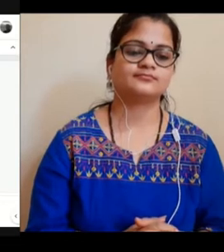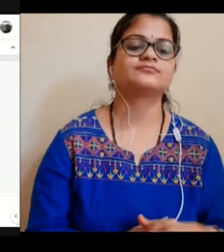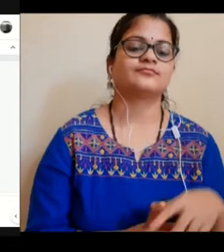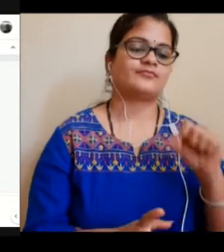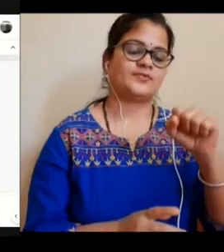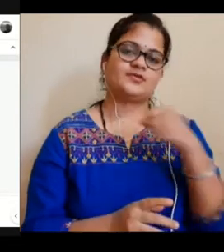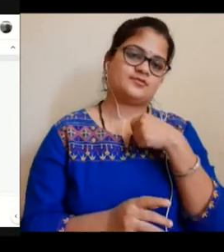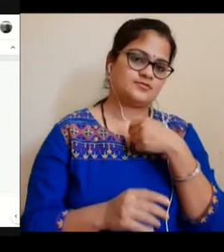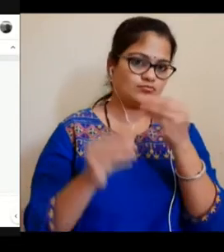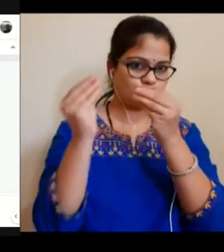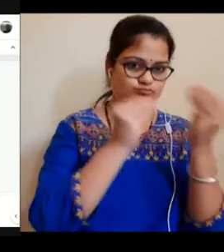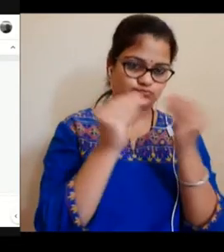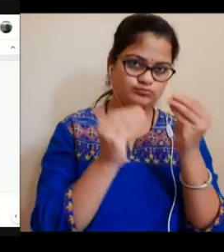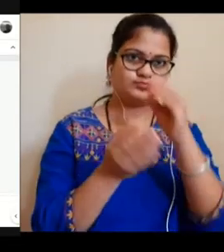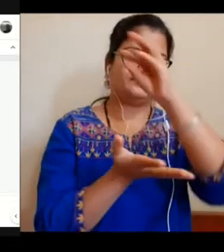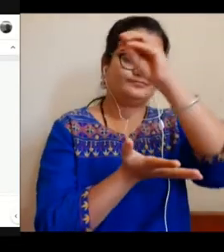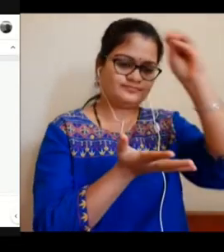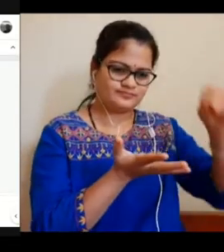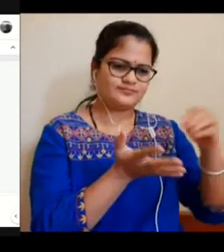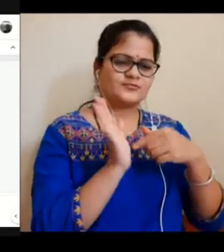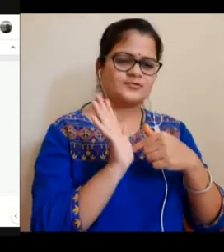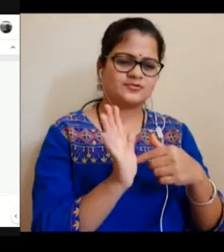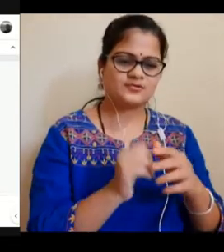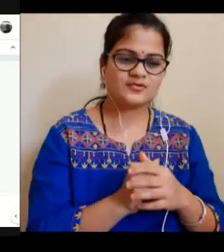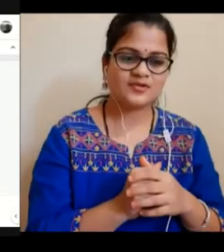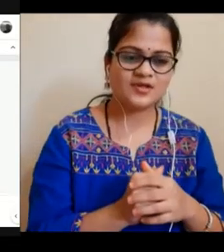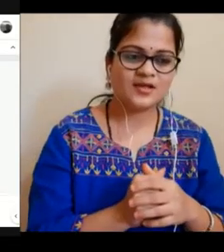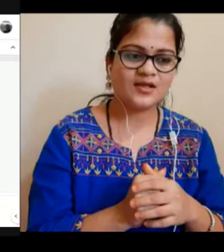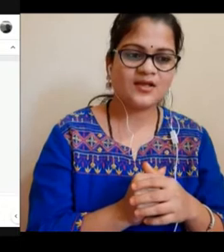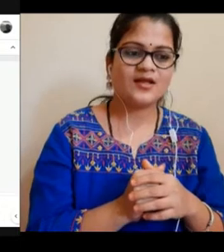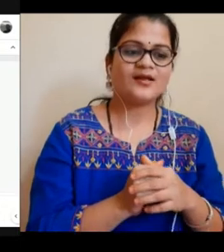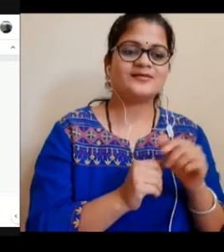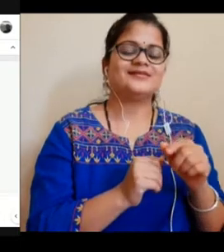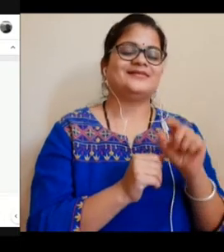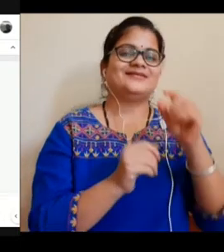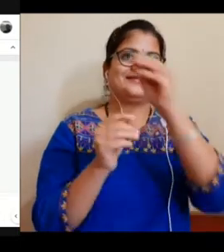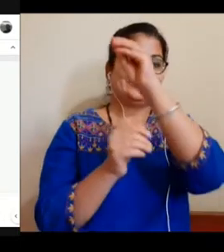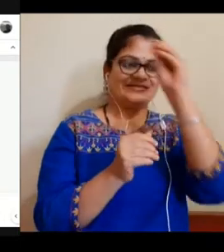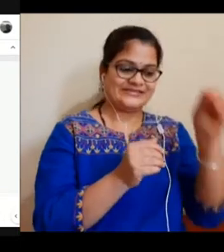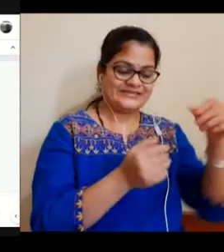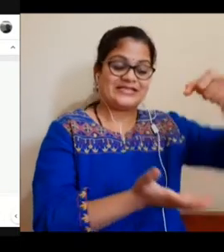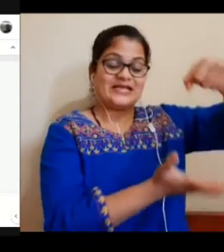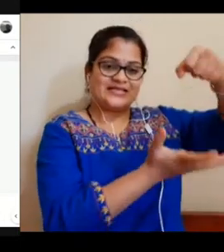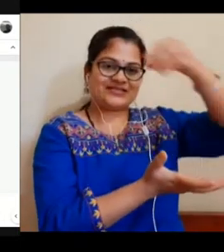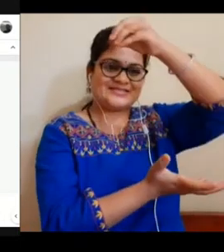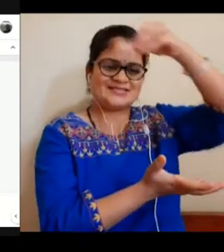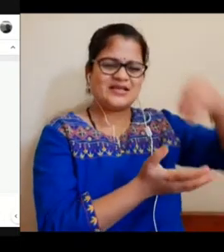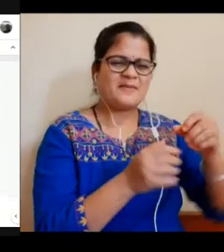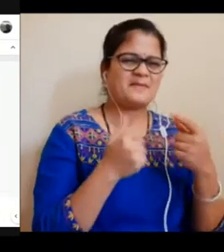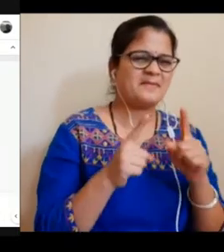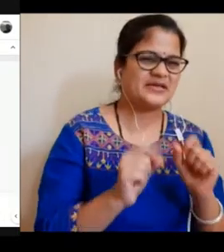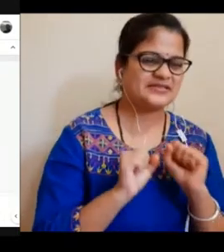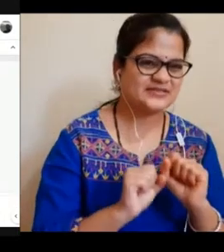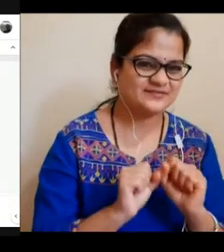okay, I can move it. Yeah, but show us. I can't. No, Okay, I okay, am yeah, moving it, yeah. but it's